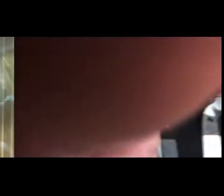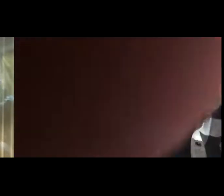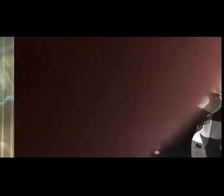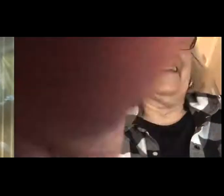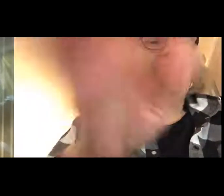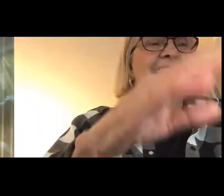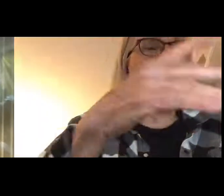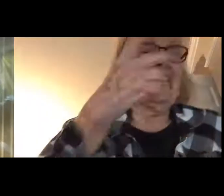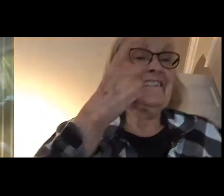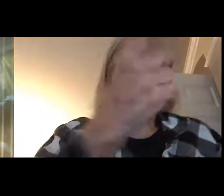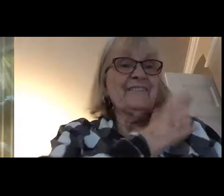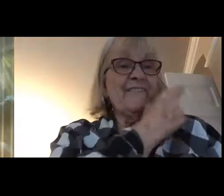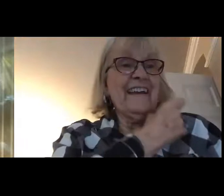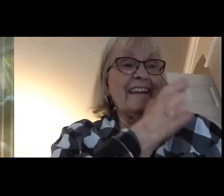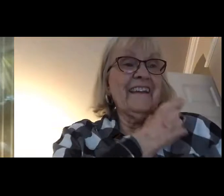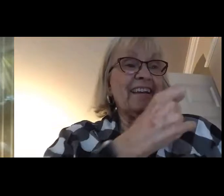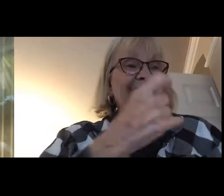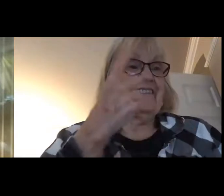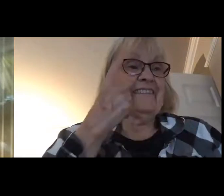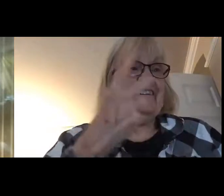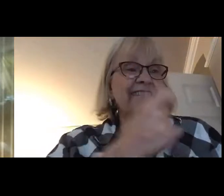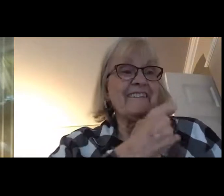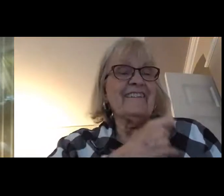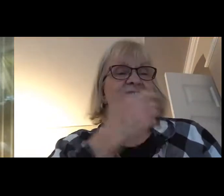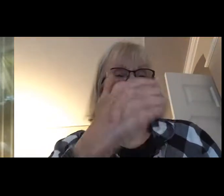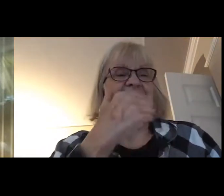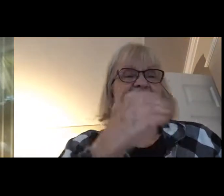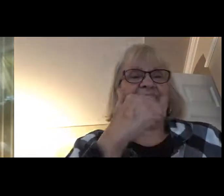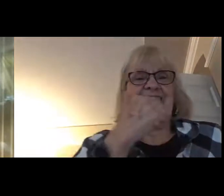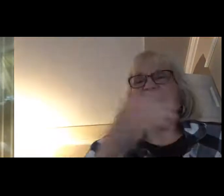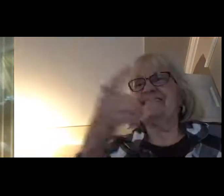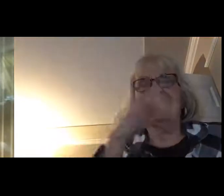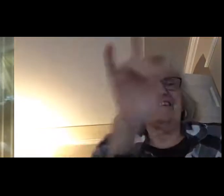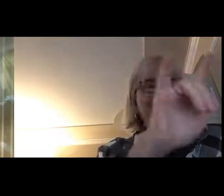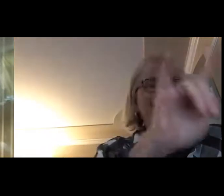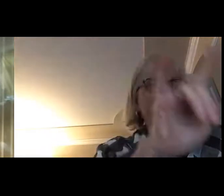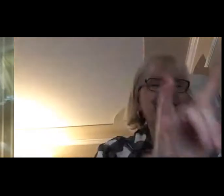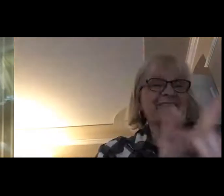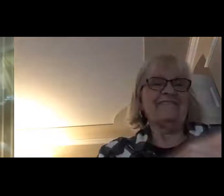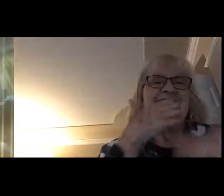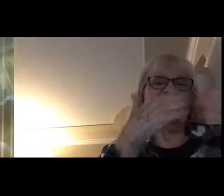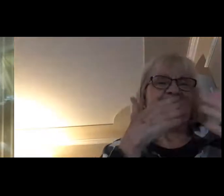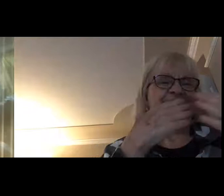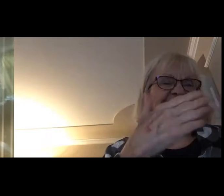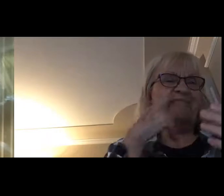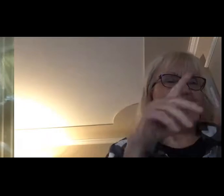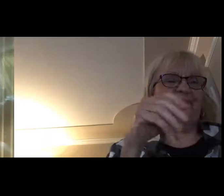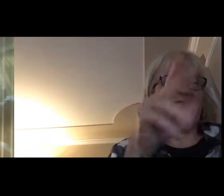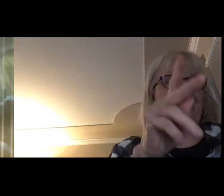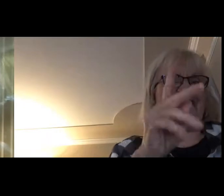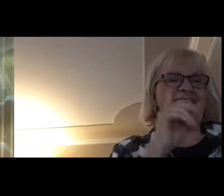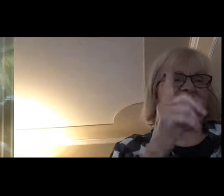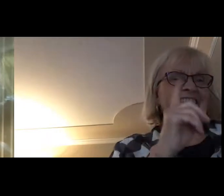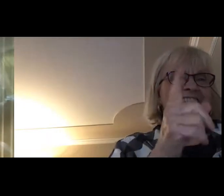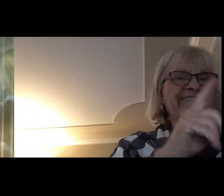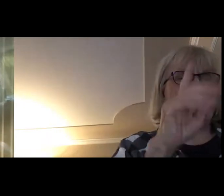All right. Did you see him? Yes. Did you see him? Yeah. Thank you. Thank you. I love you. Thank